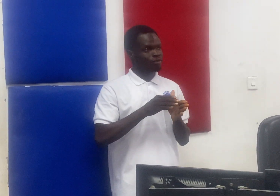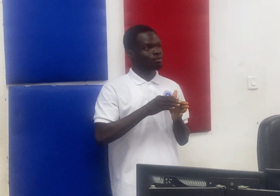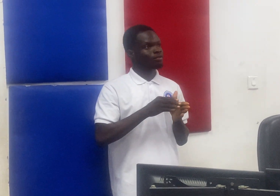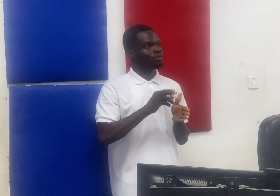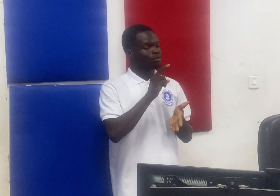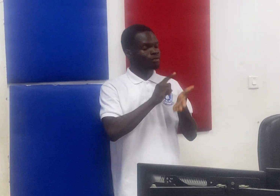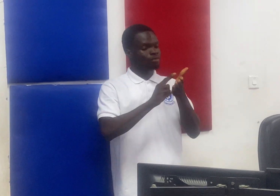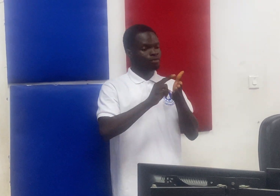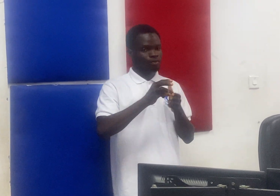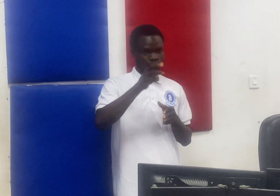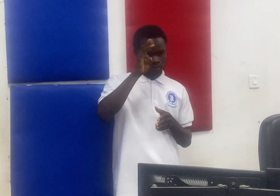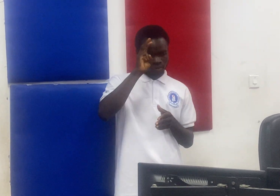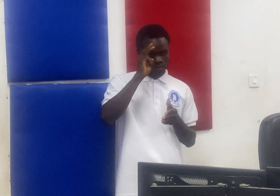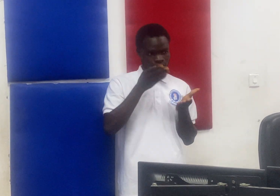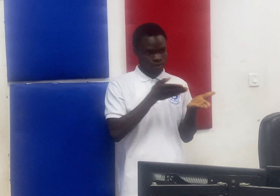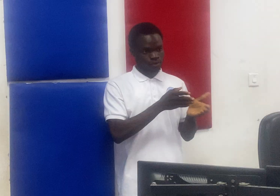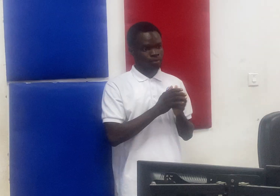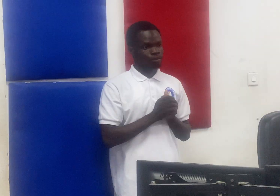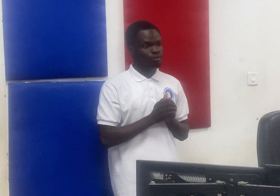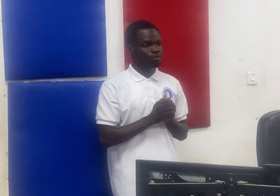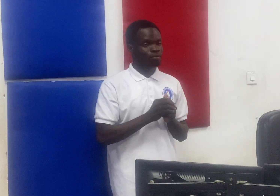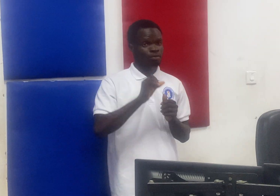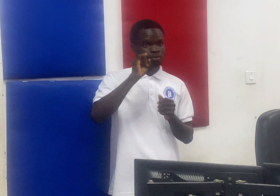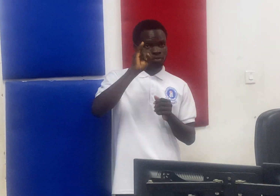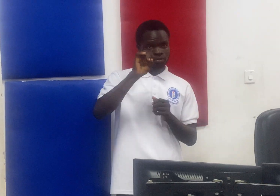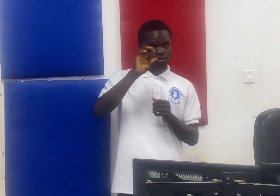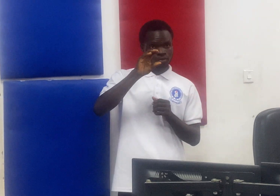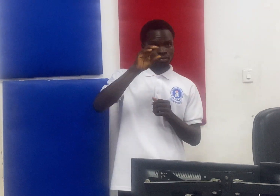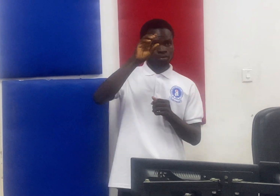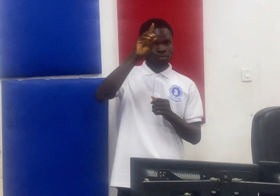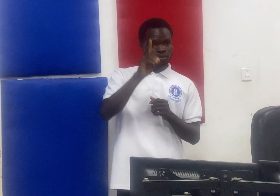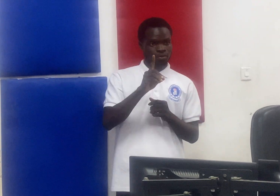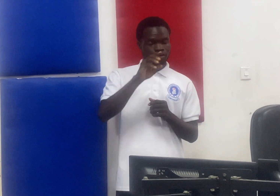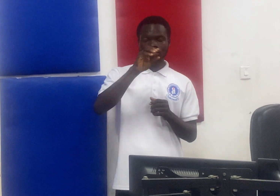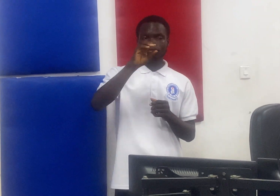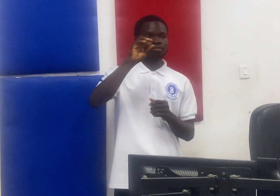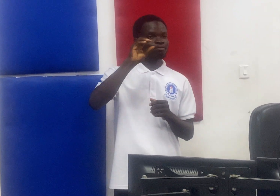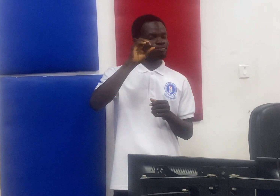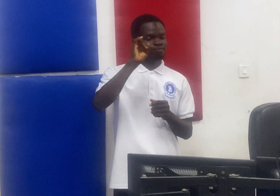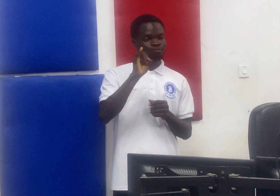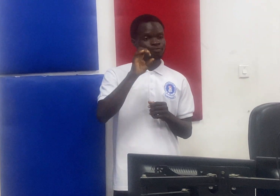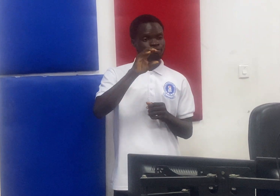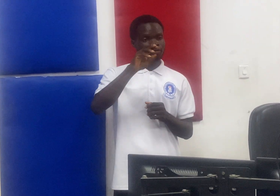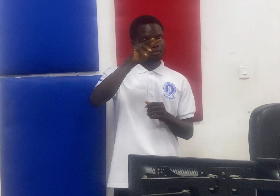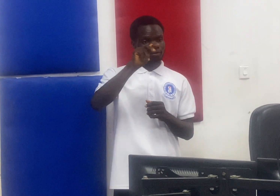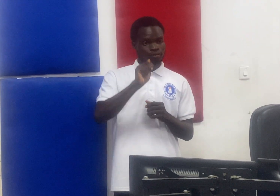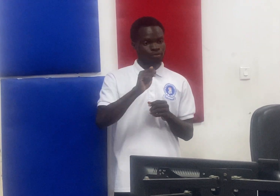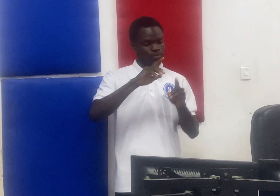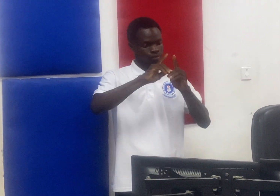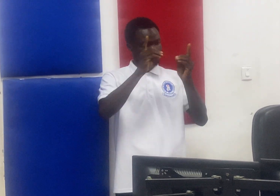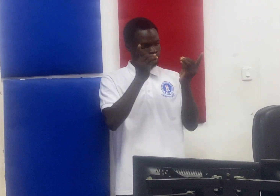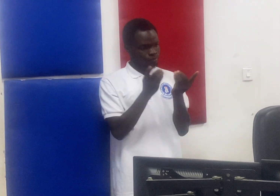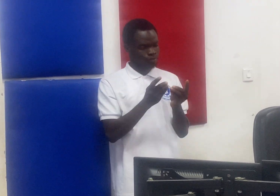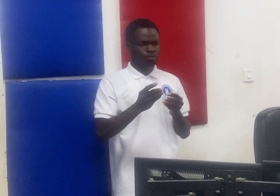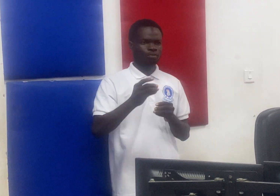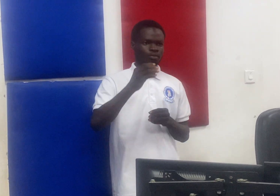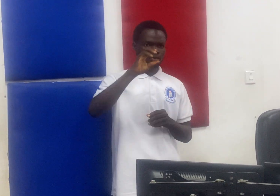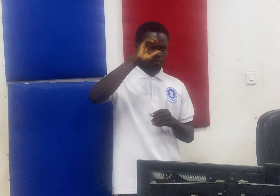Winneba. He is in the ICT department. He is also the president for the Association of